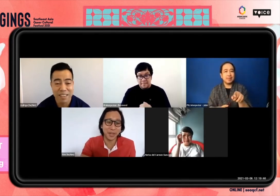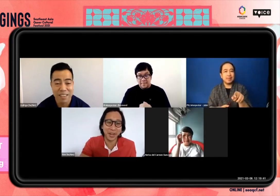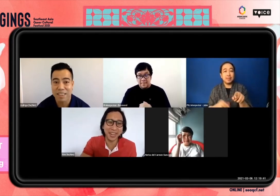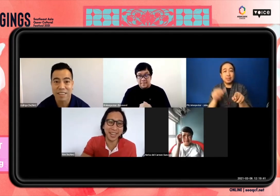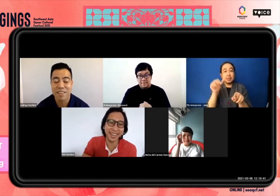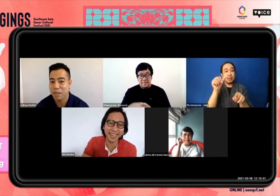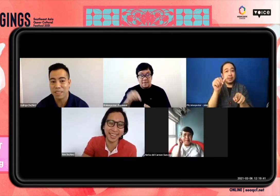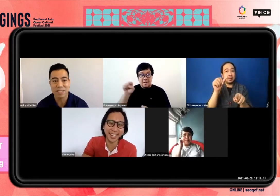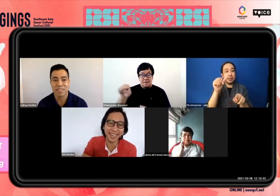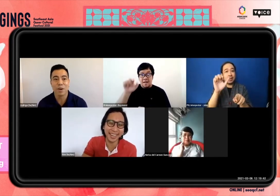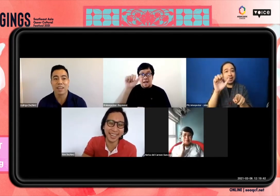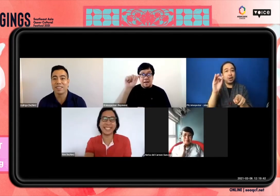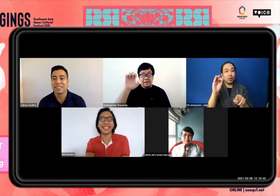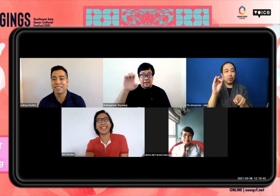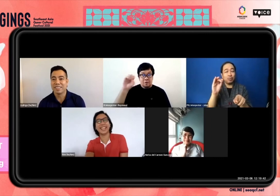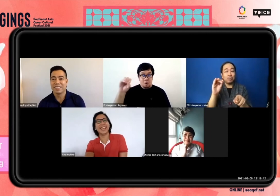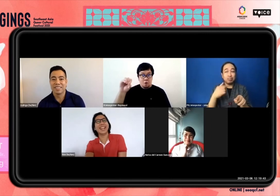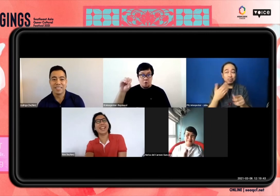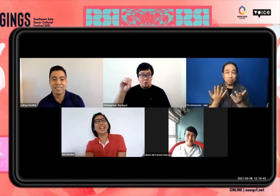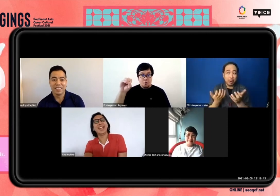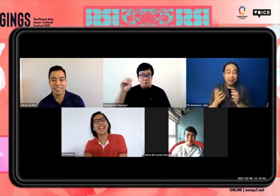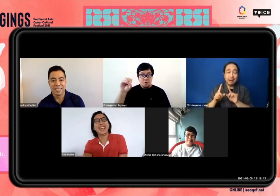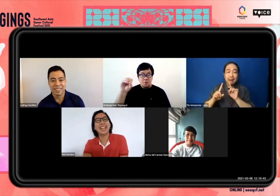I'm so sorry. Yeah, please. Go ahead, Deb.